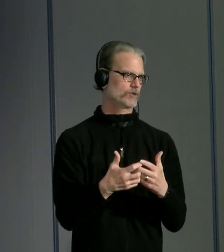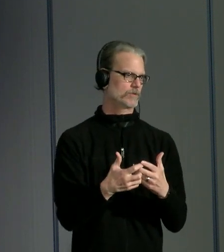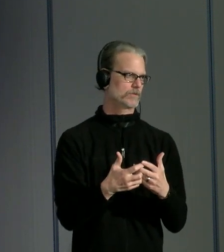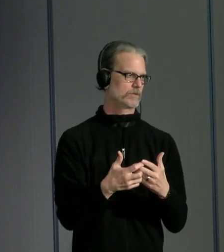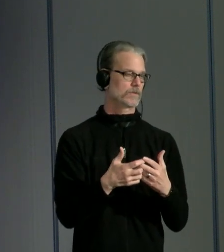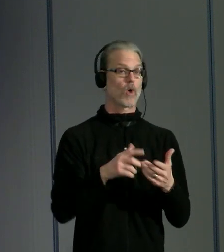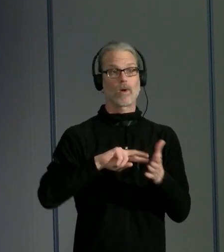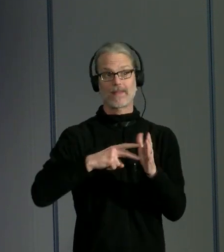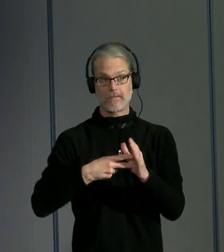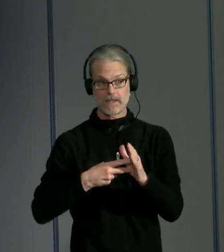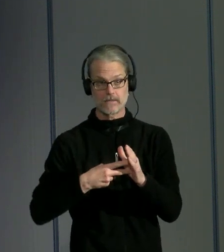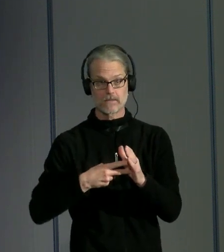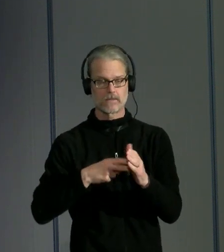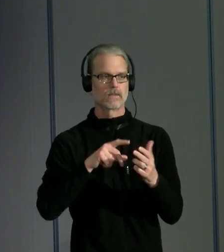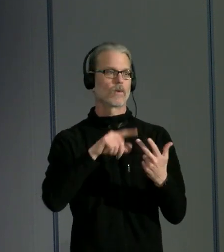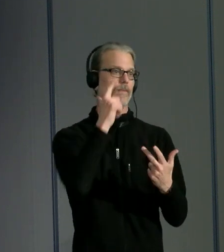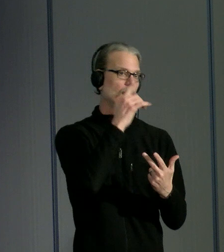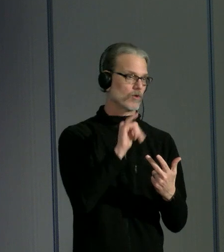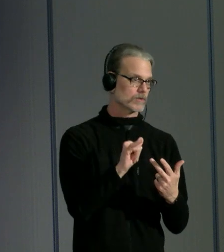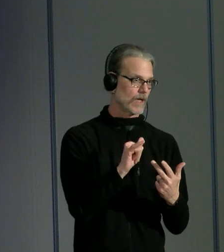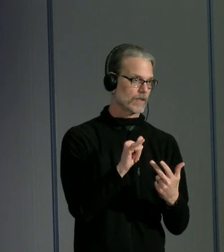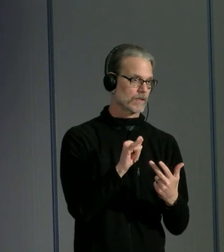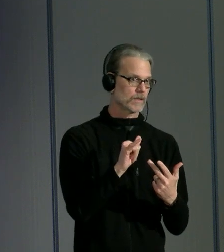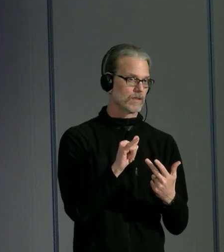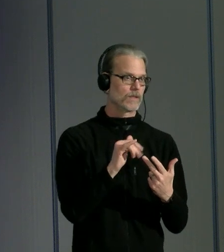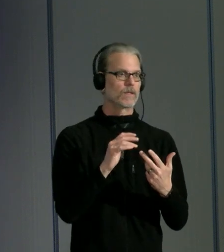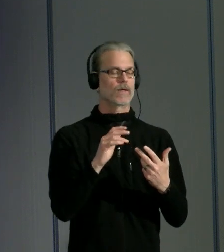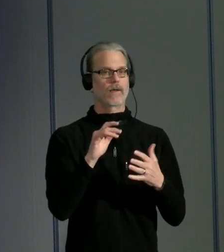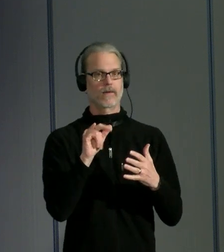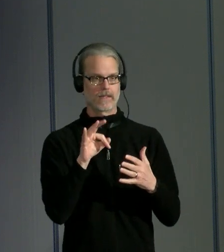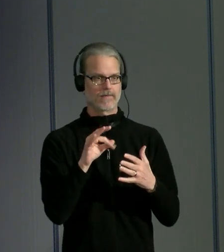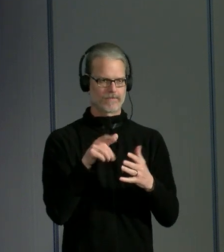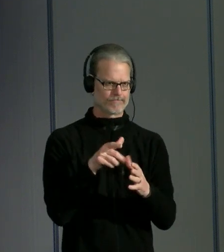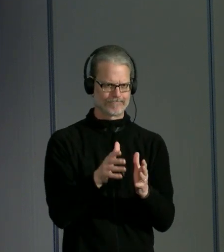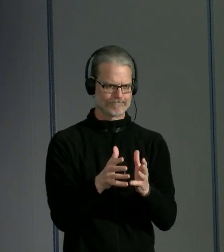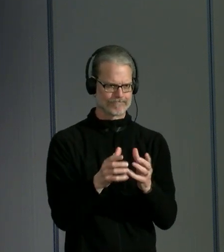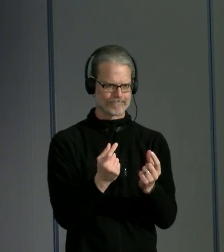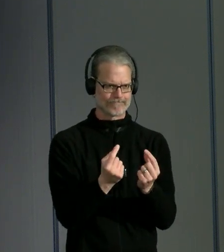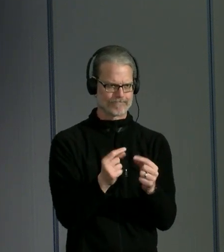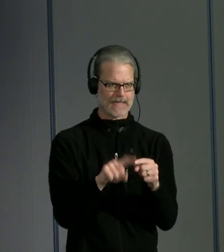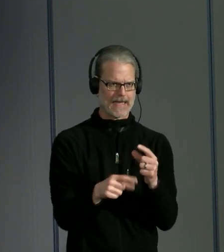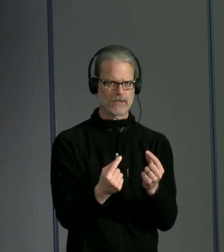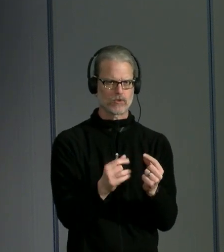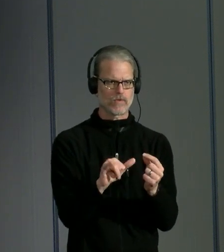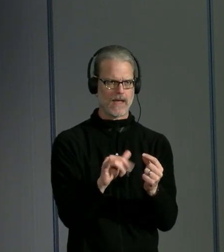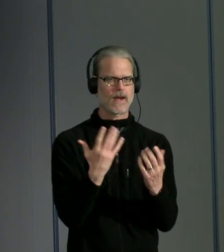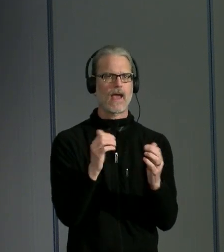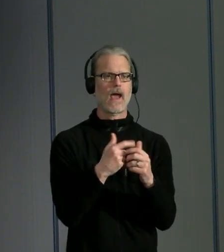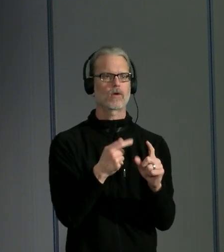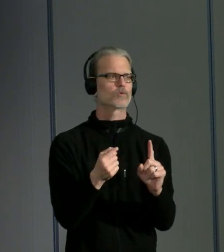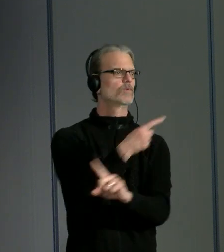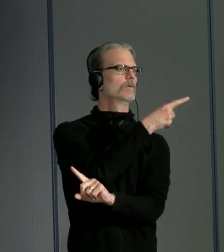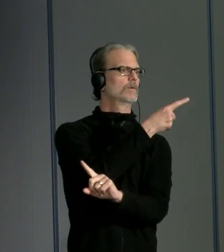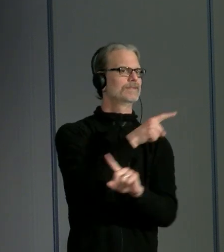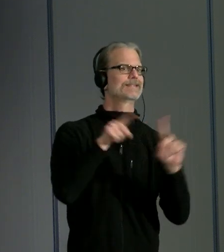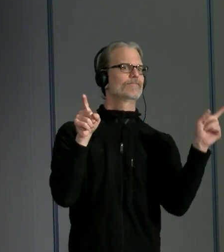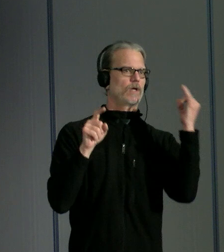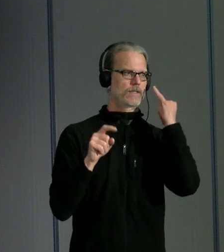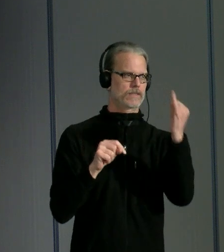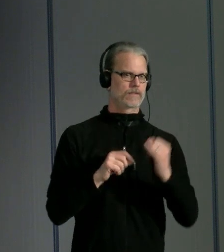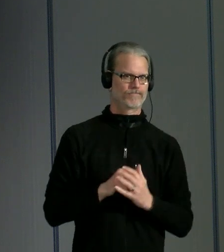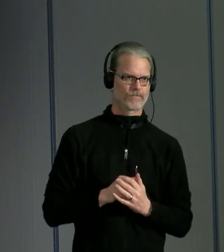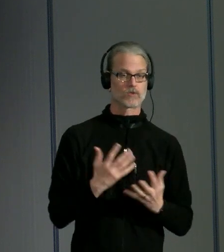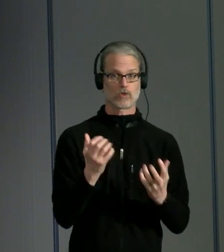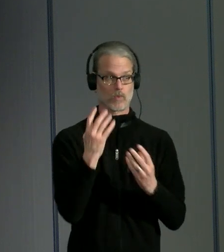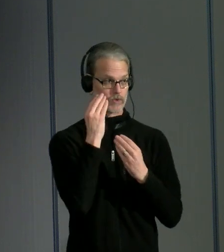how to kind of think outside the box of an alternative way of doing something. So all in all, you want to eliminate that disclosure